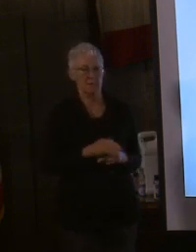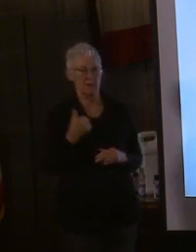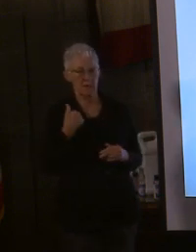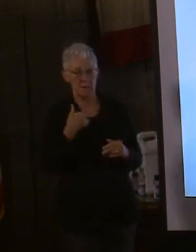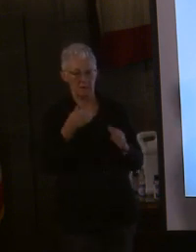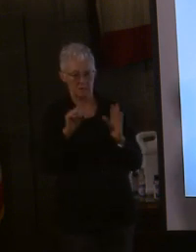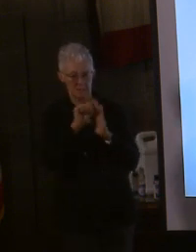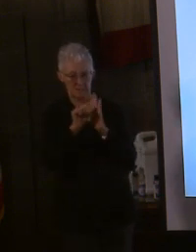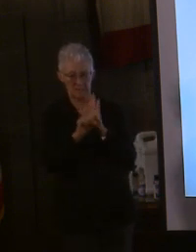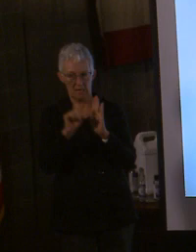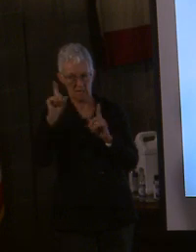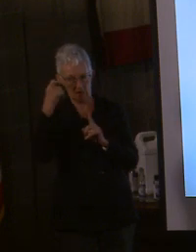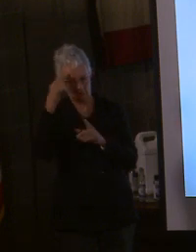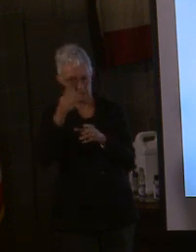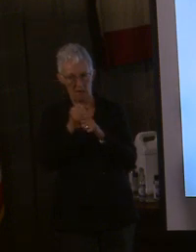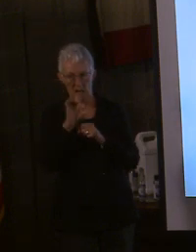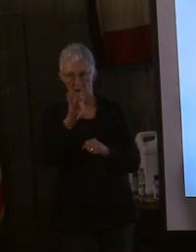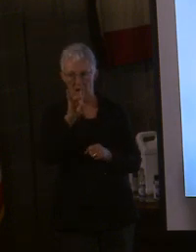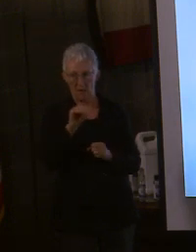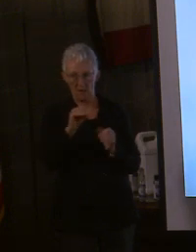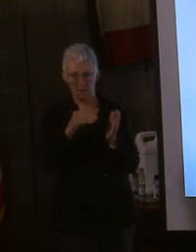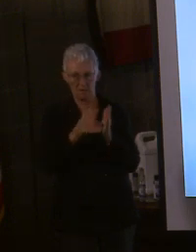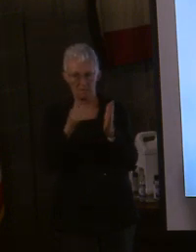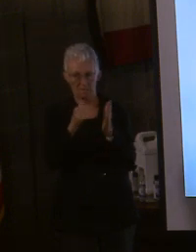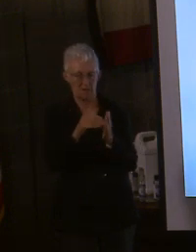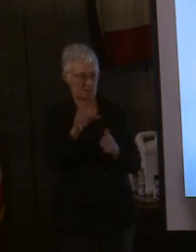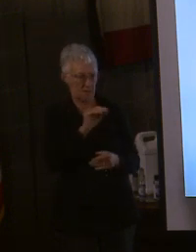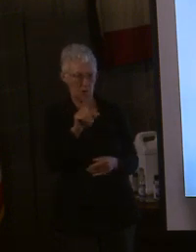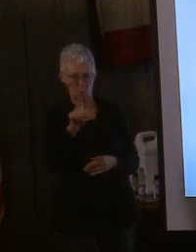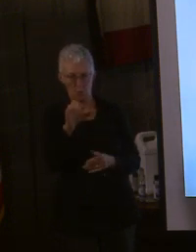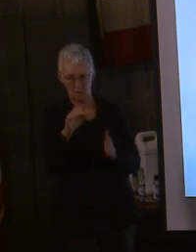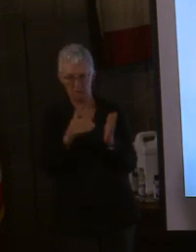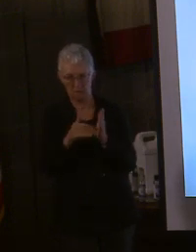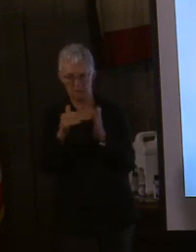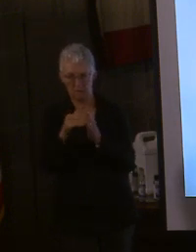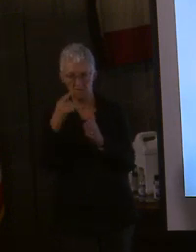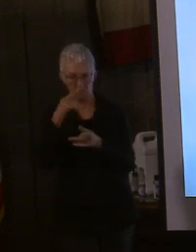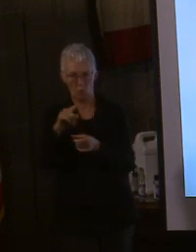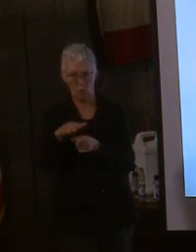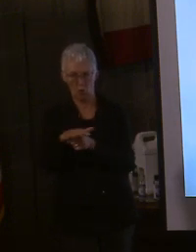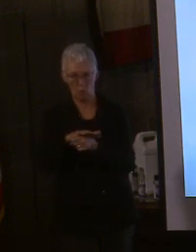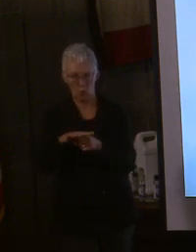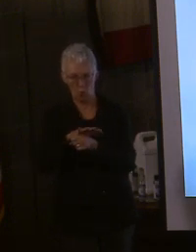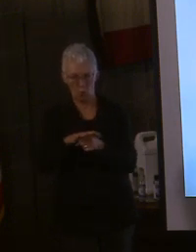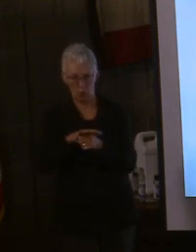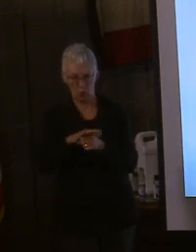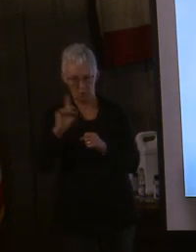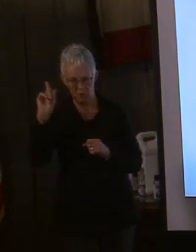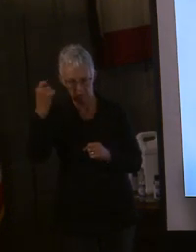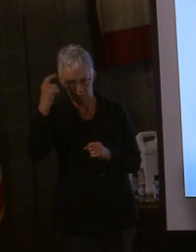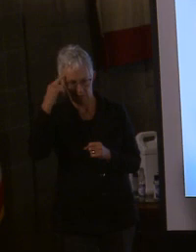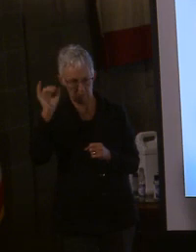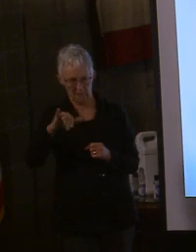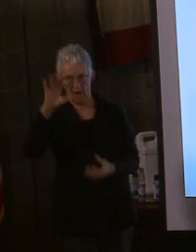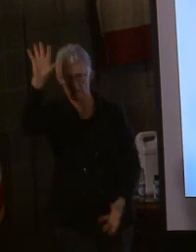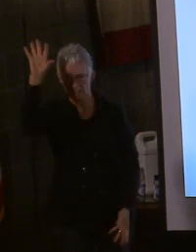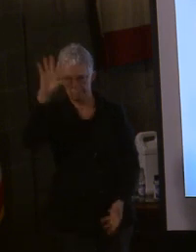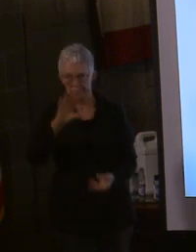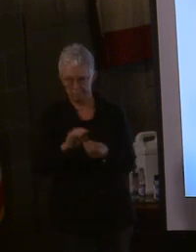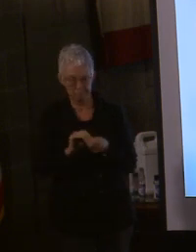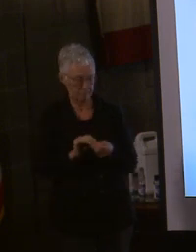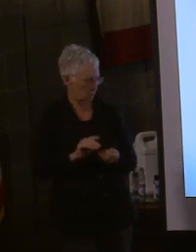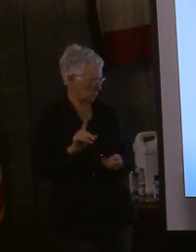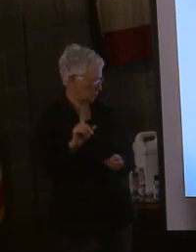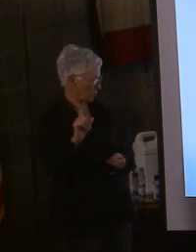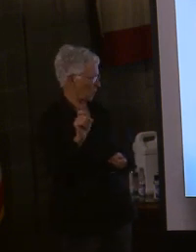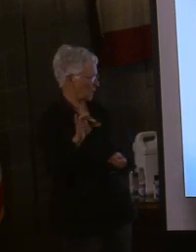million and then $100 million for local government. So that all came to that $1,084 million. Now, let's just bring you